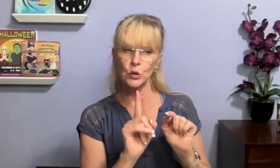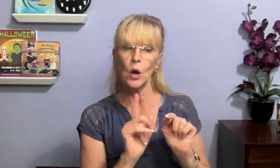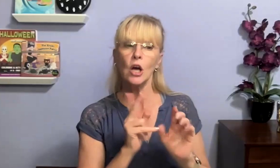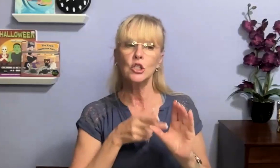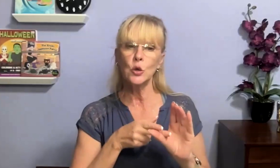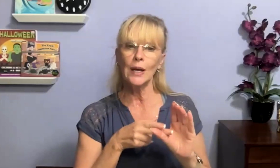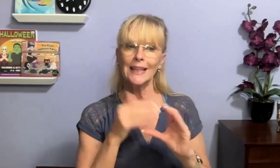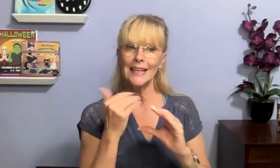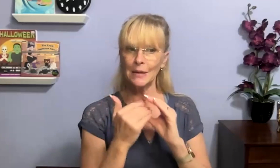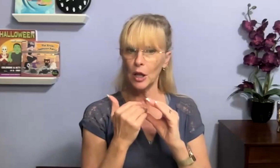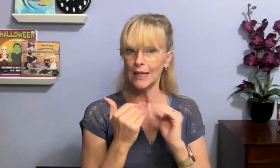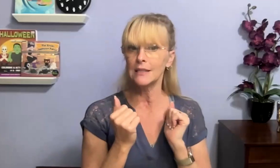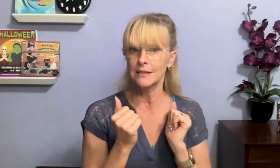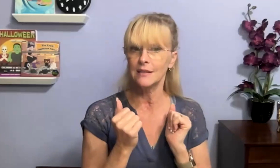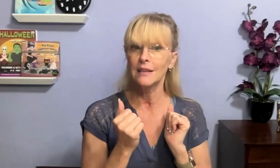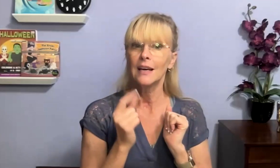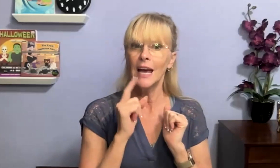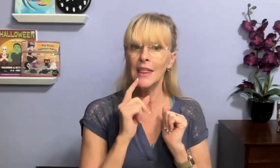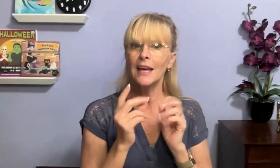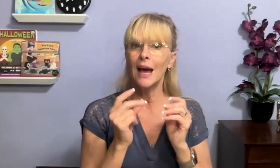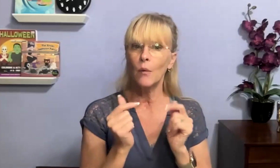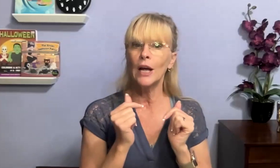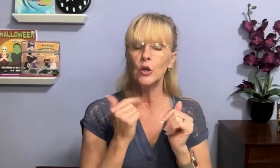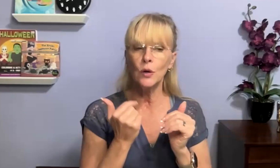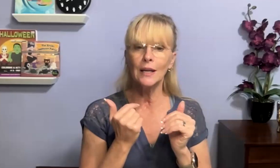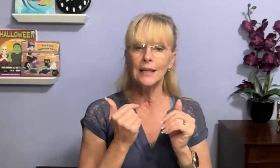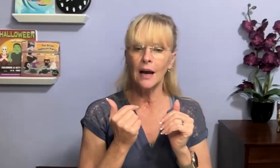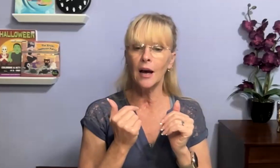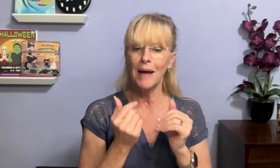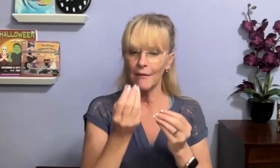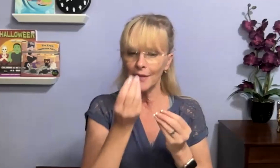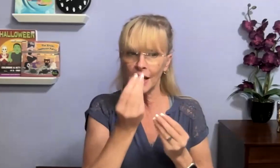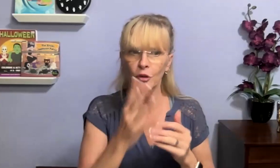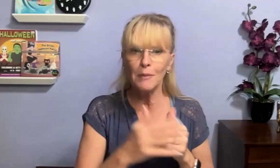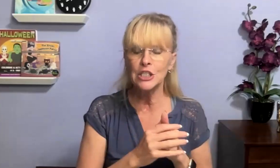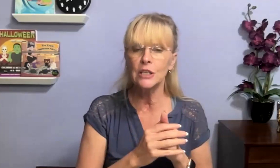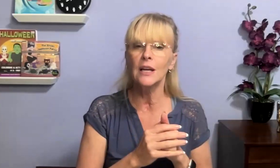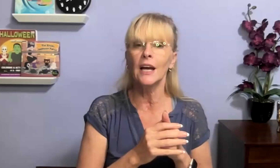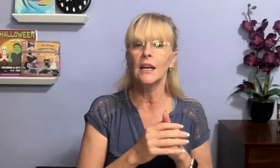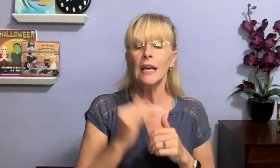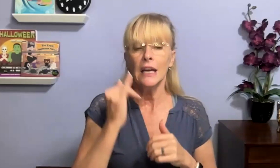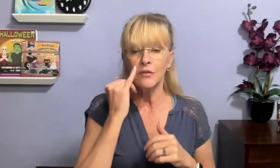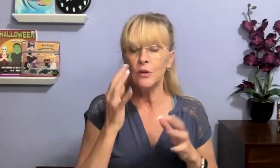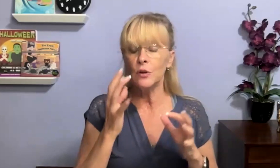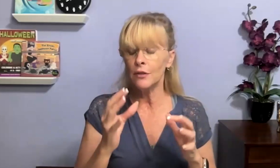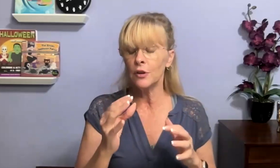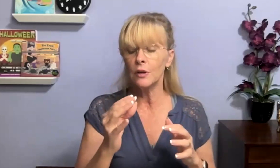to join the email list. And then that way you can have that information. And if